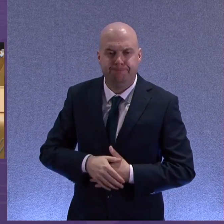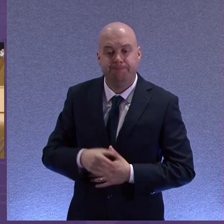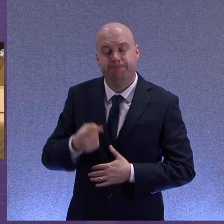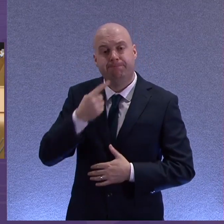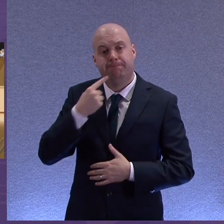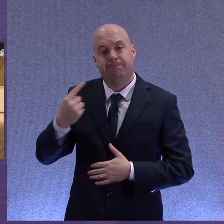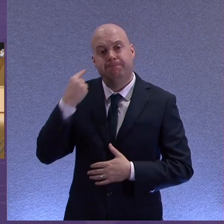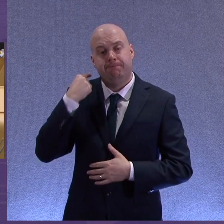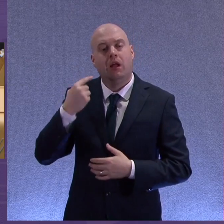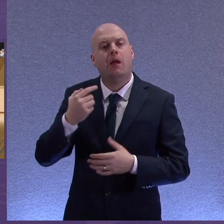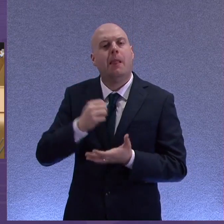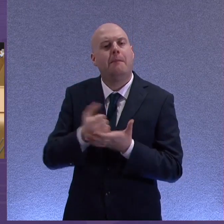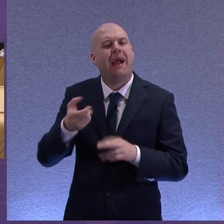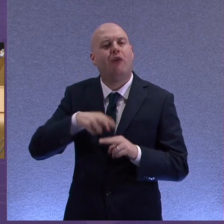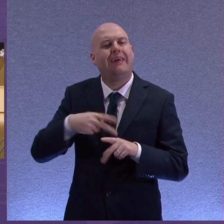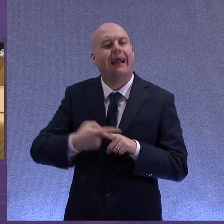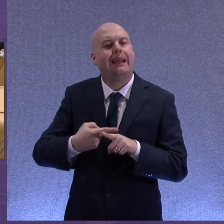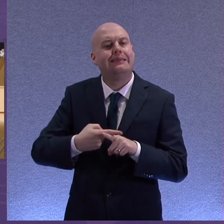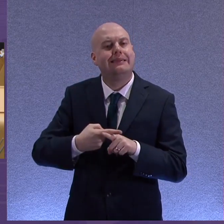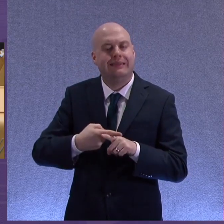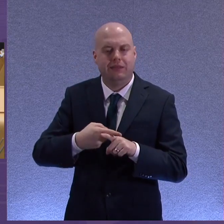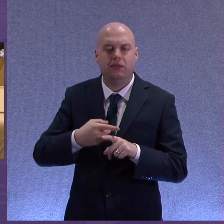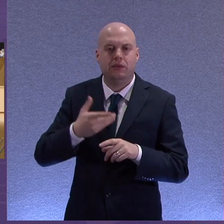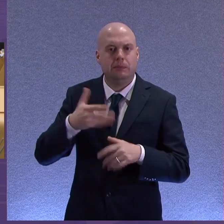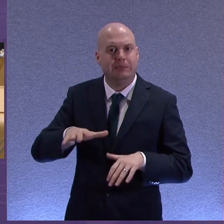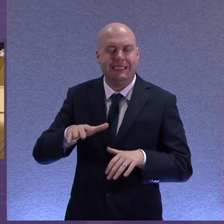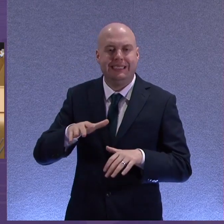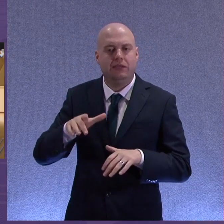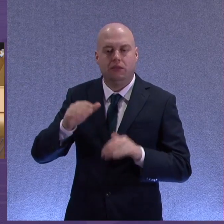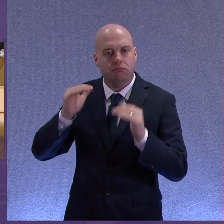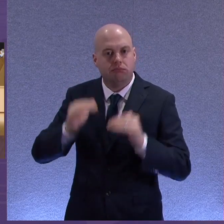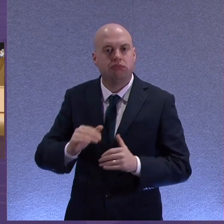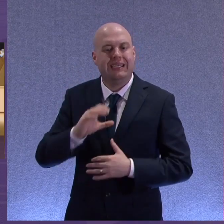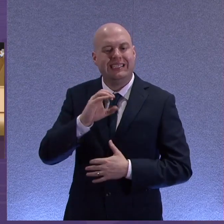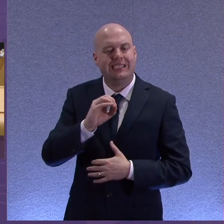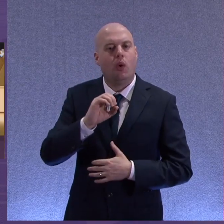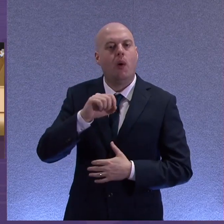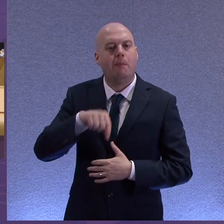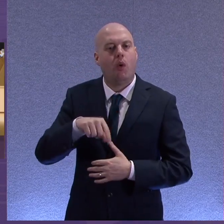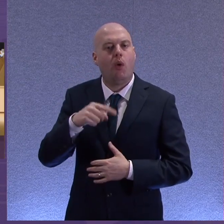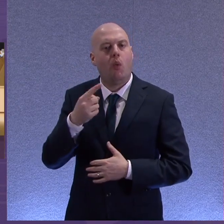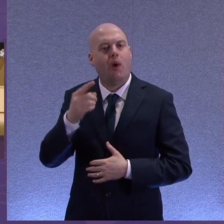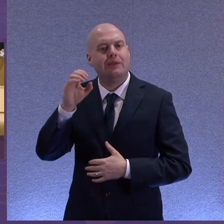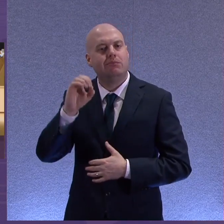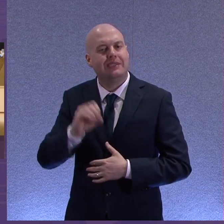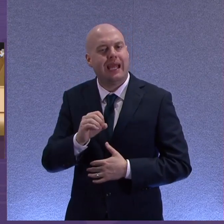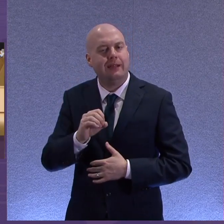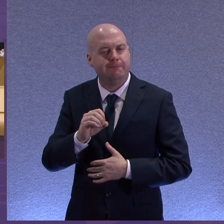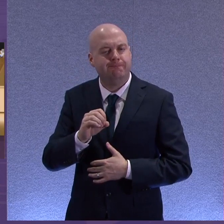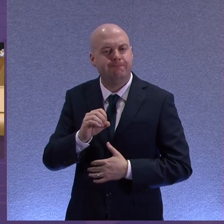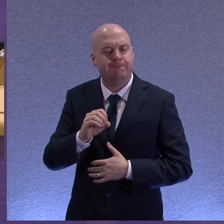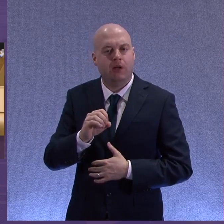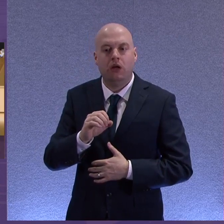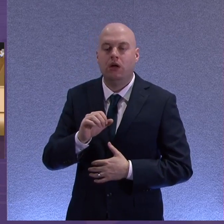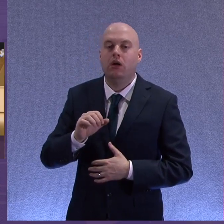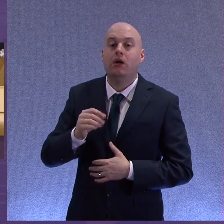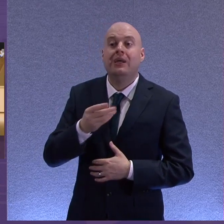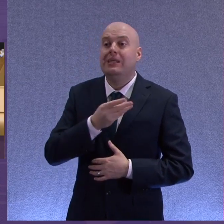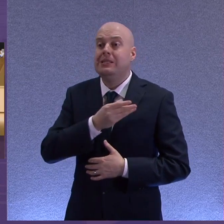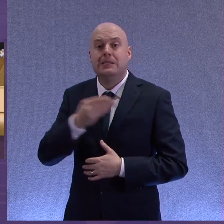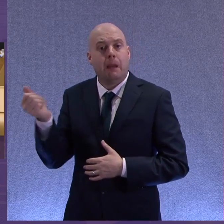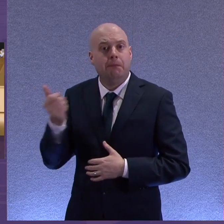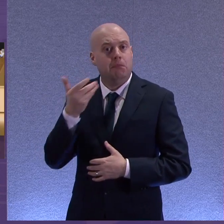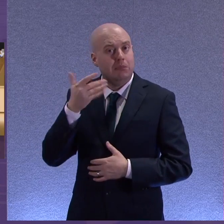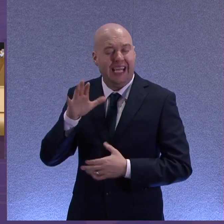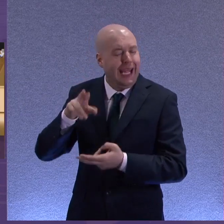low of 0.1%, but few banks have passed this on to borrowers, and many have actually increased loan and